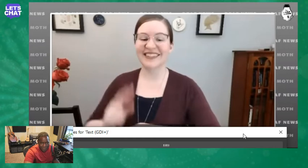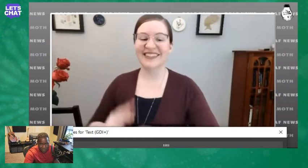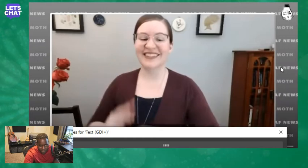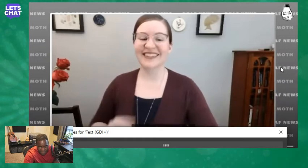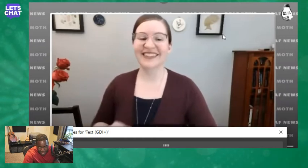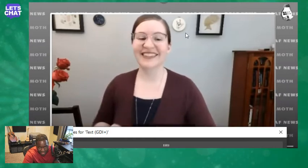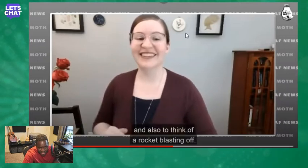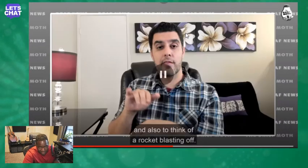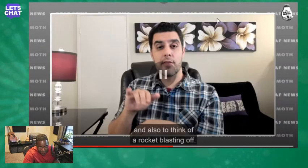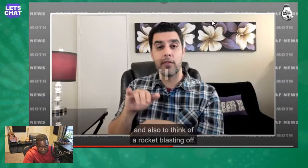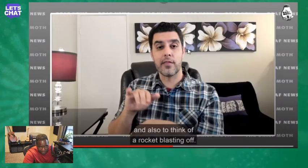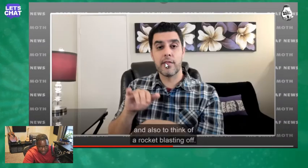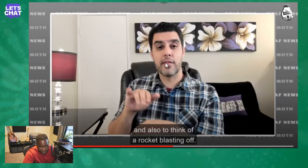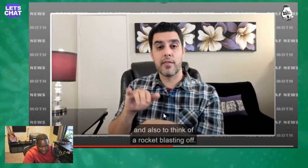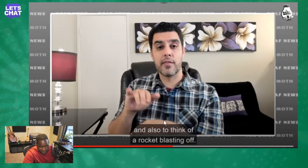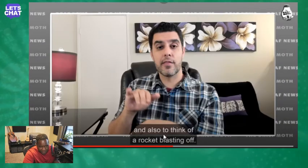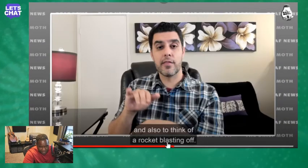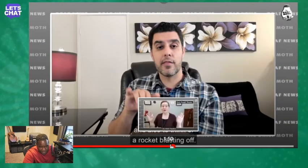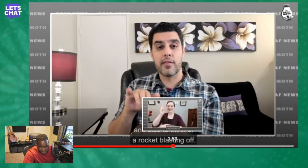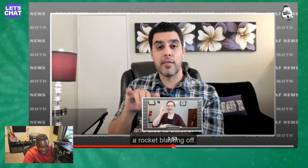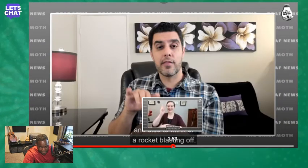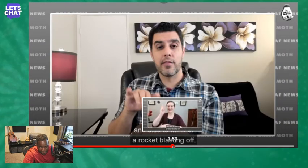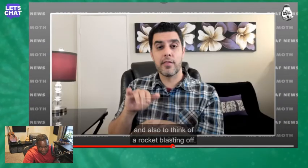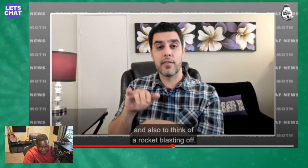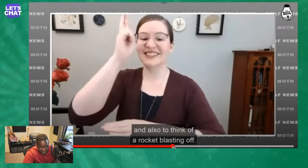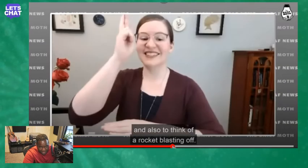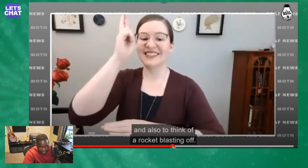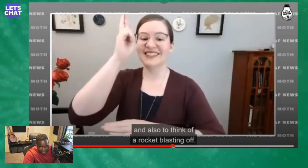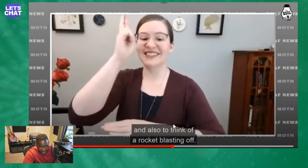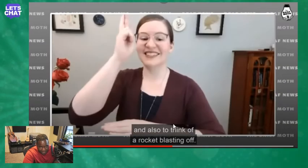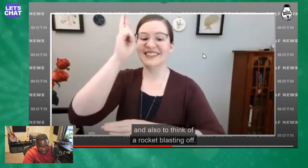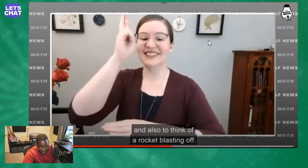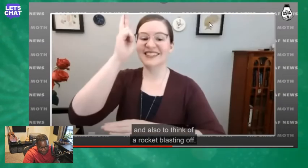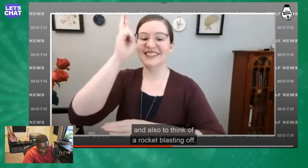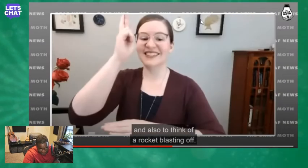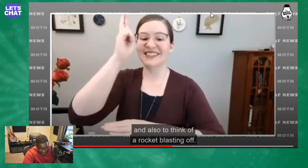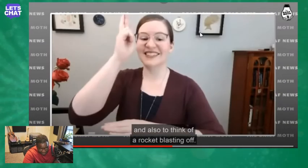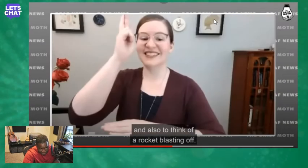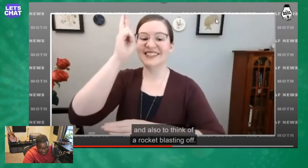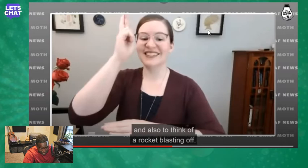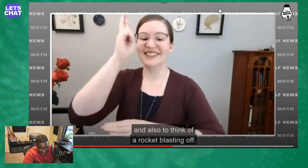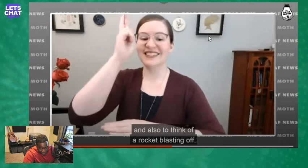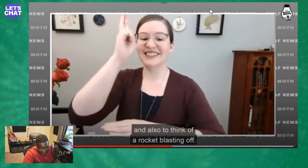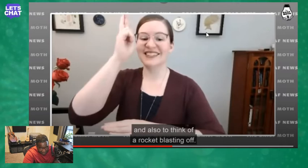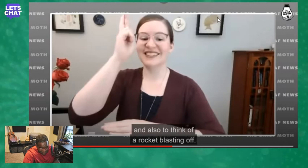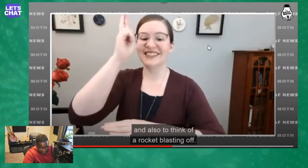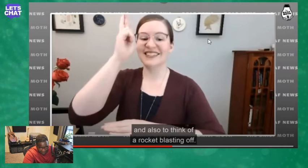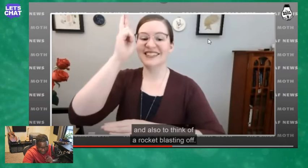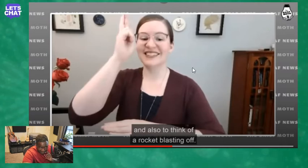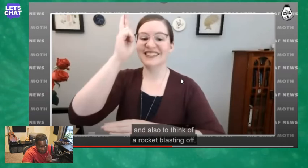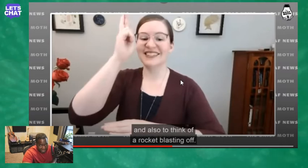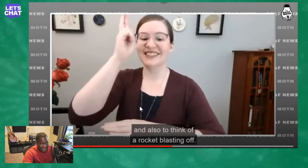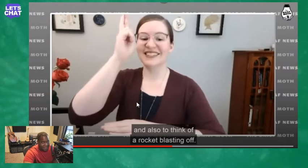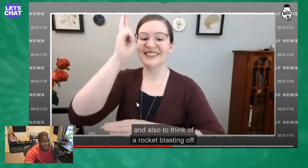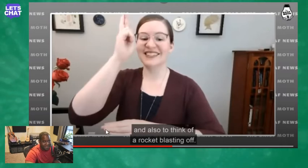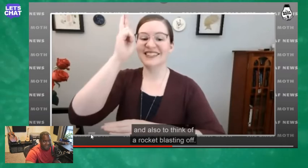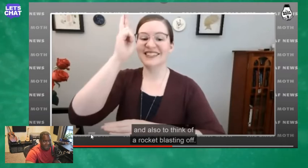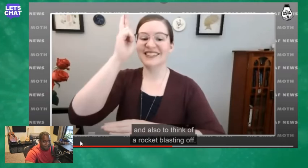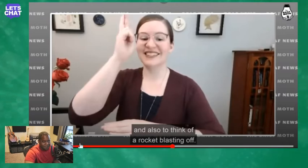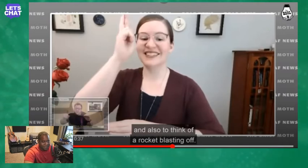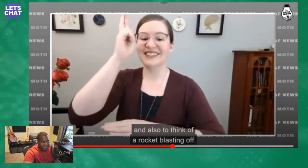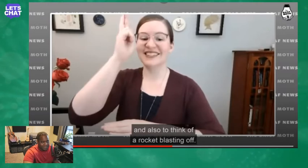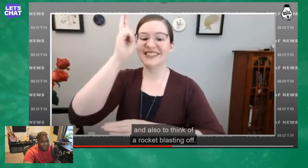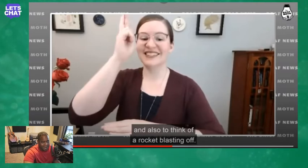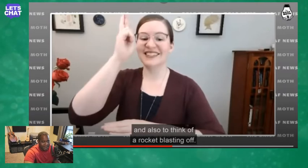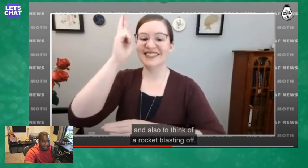that up. Ooh, look at that, though. Look at that little piece of art she has in the background there. Some little Afro stuff going on there. Black Lives Matter. Let's